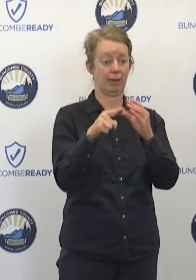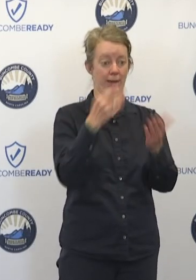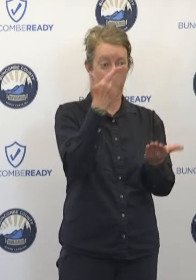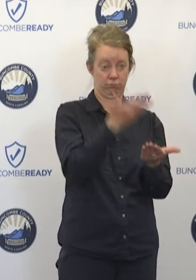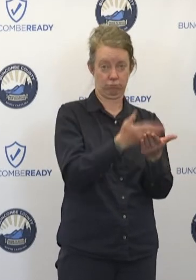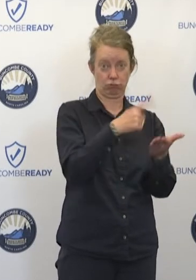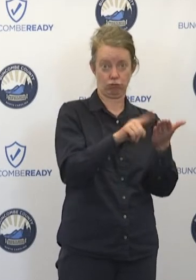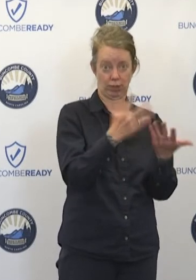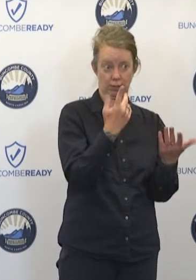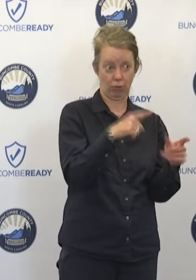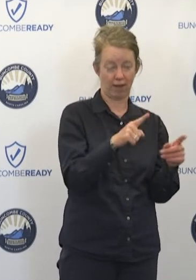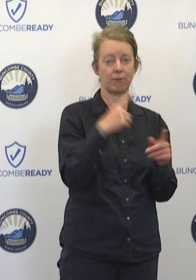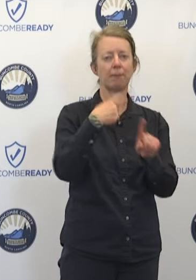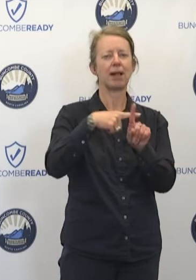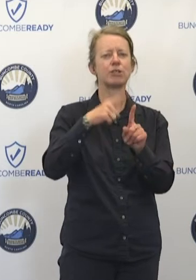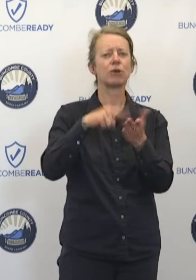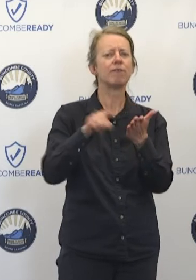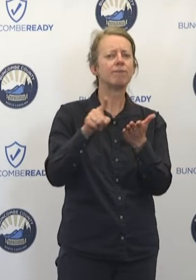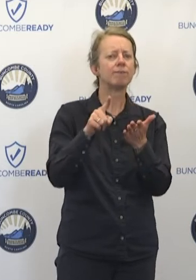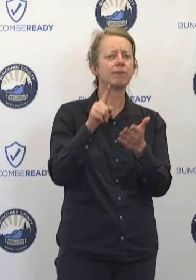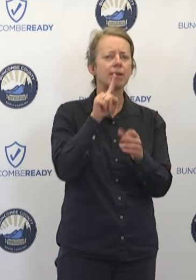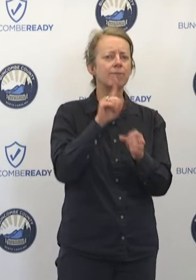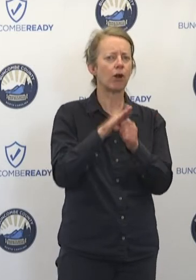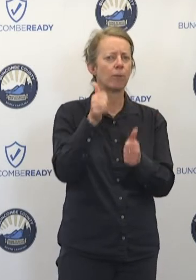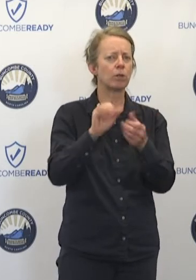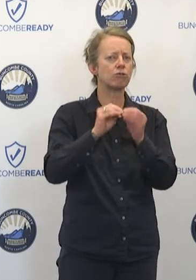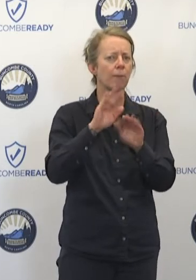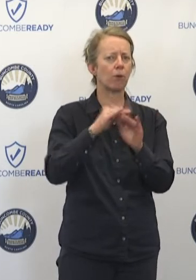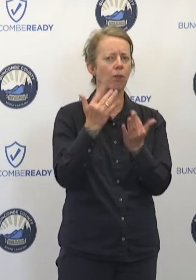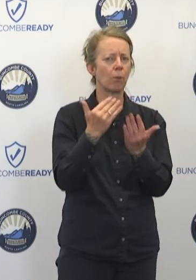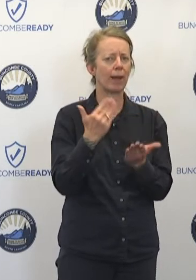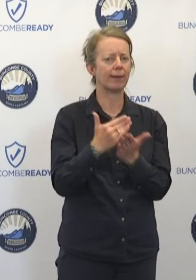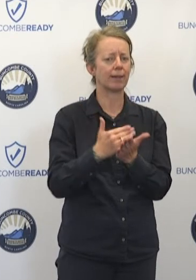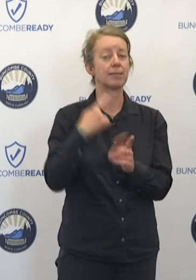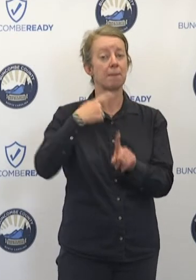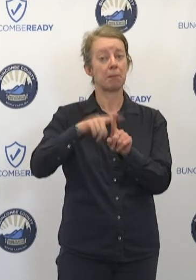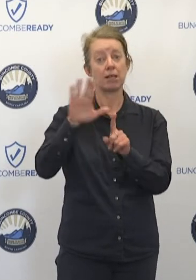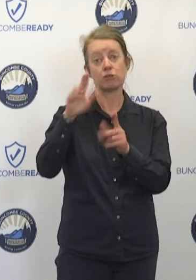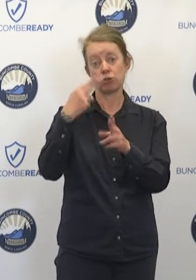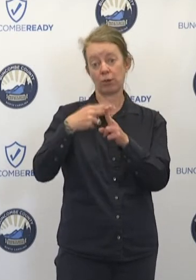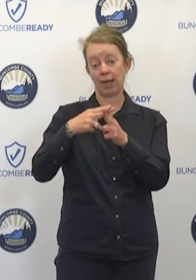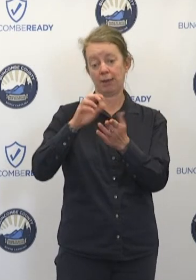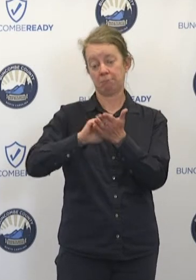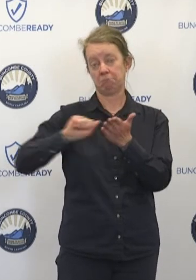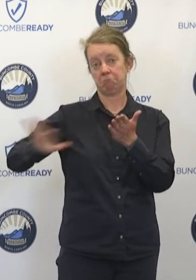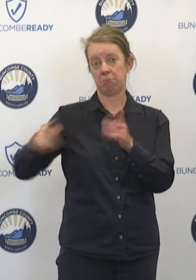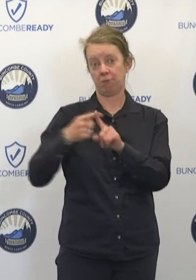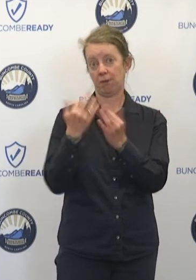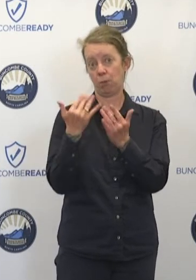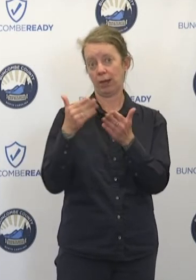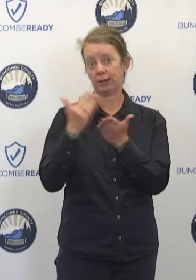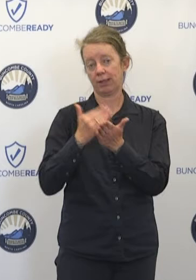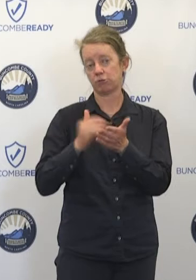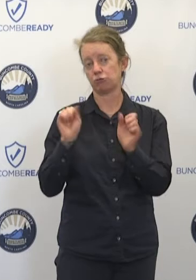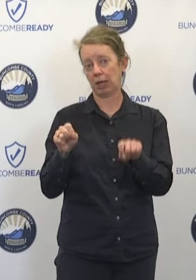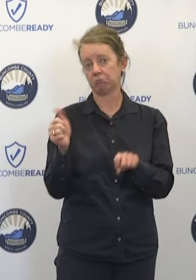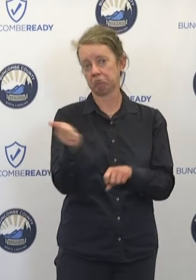and confirmation, and the ability to unsubscribe from the wait list, allowing folks to remove themselves from the wait